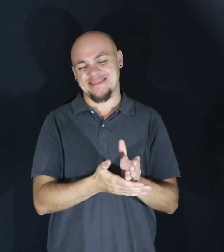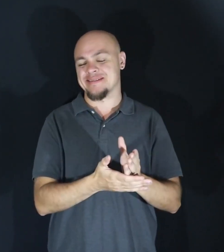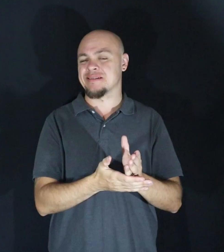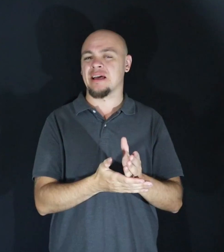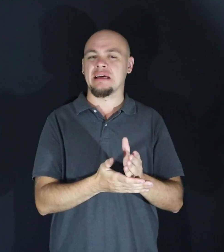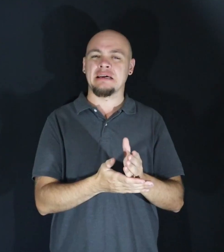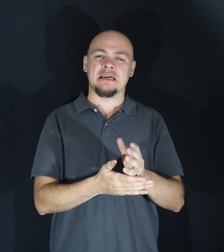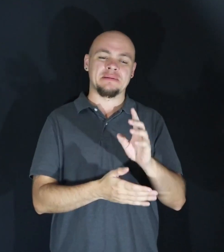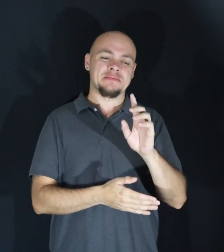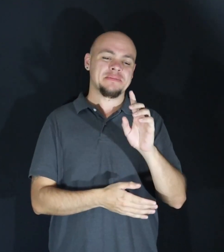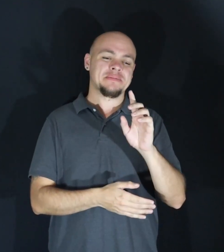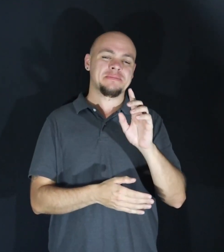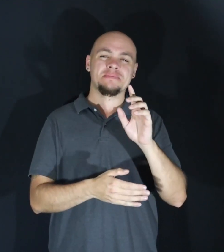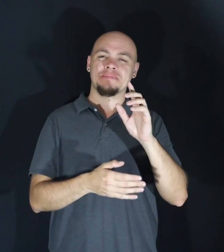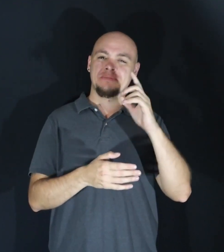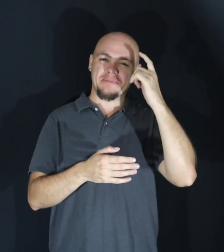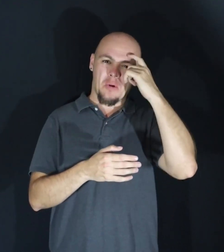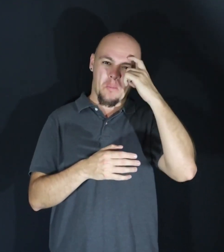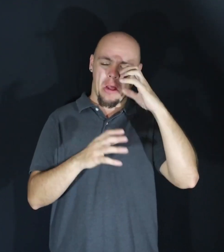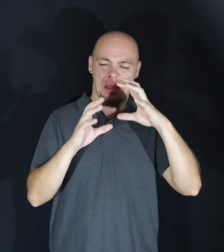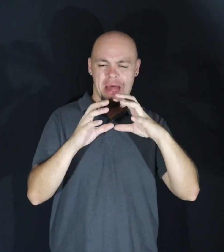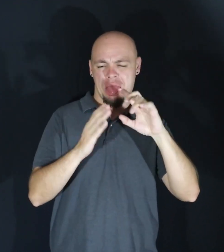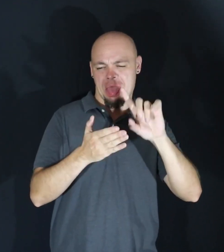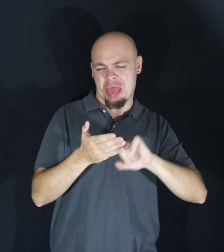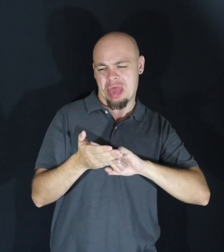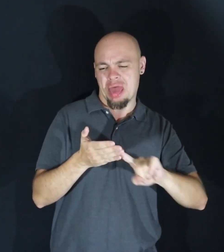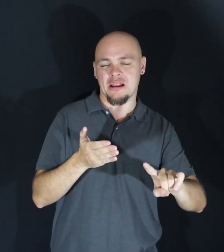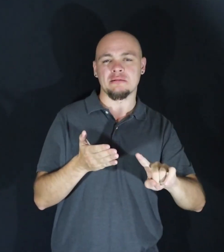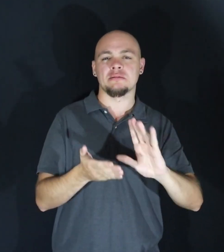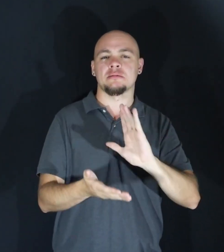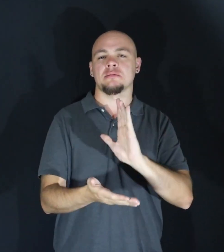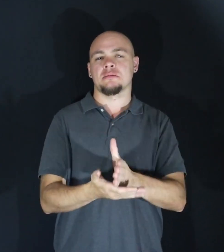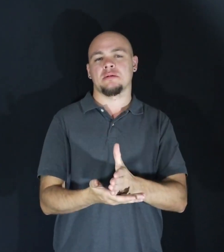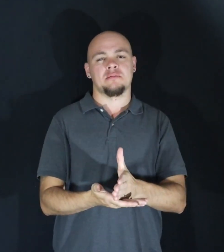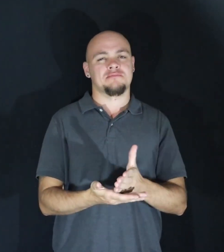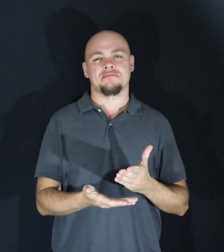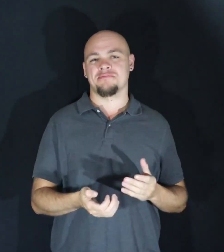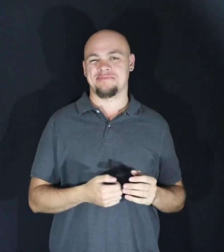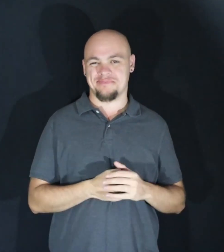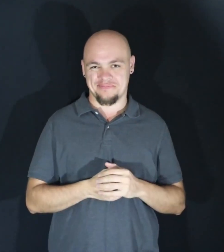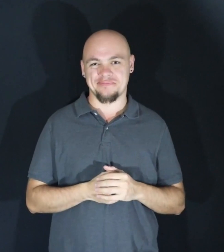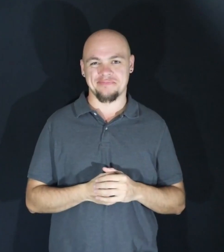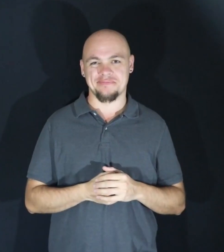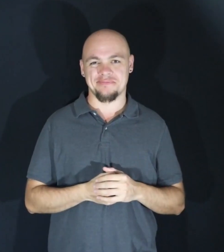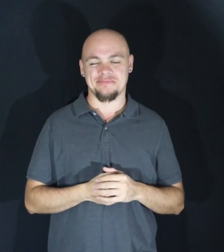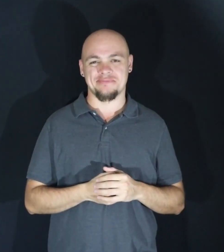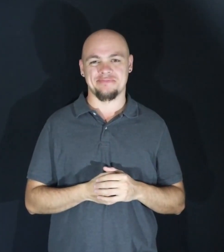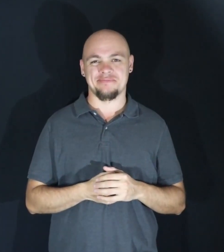the deforestation of our rainforest minds.